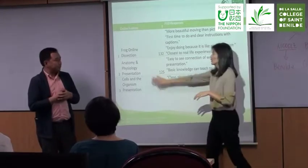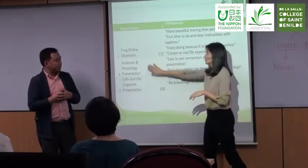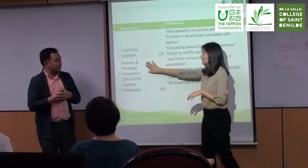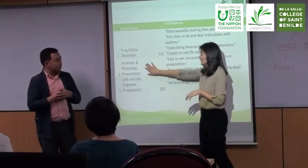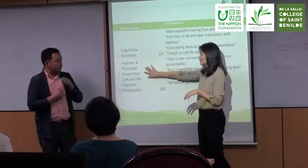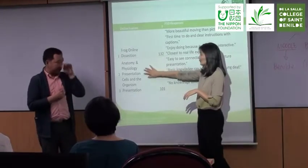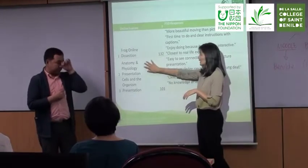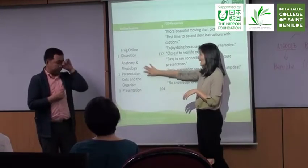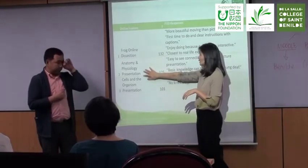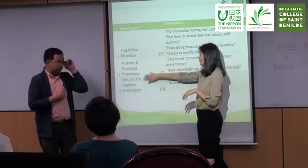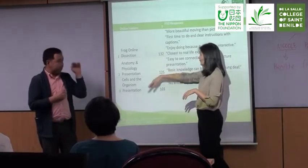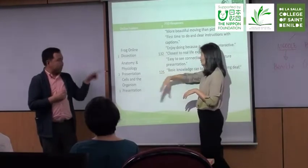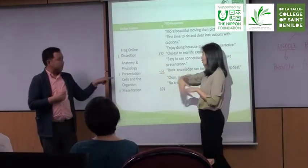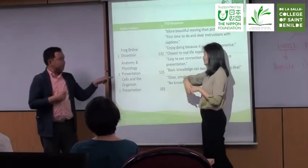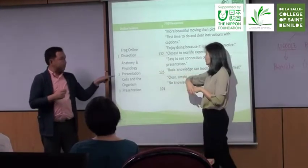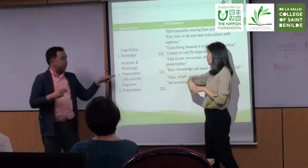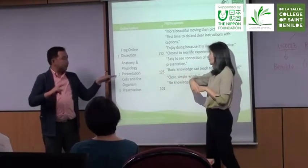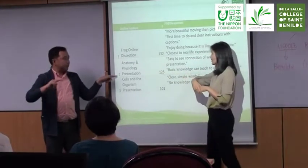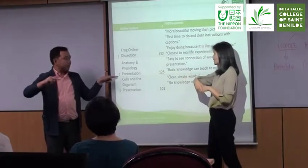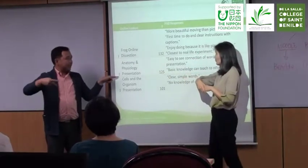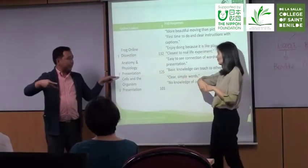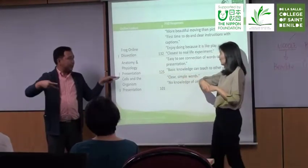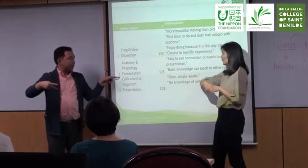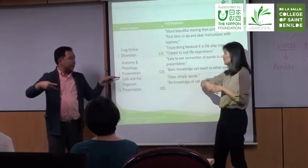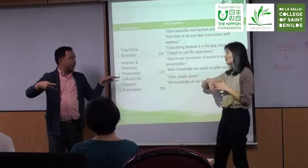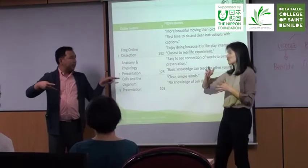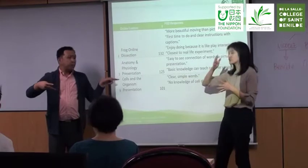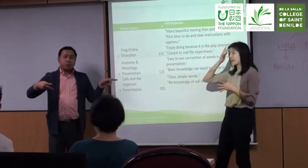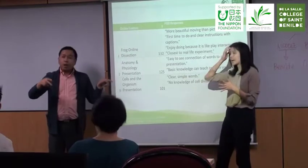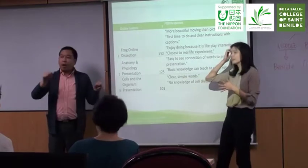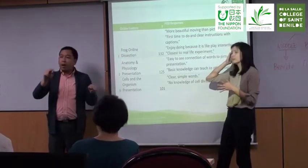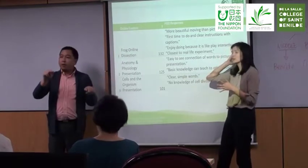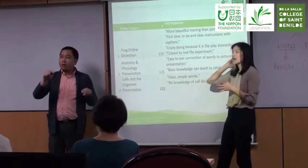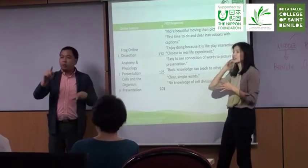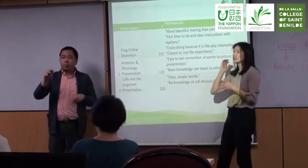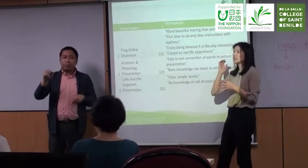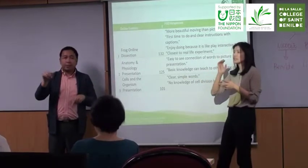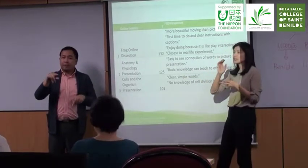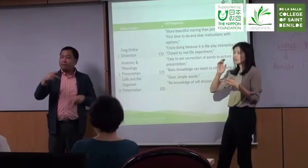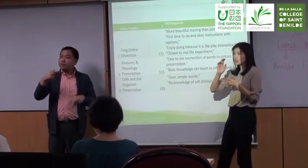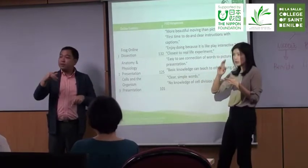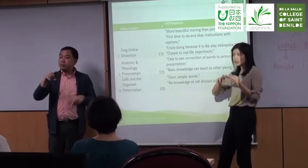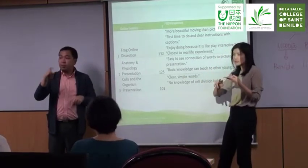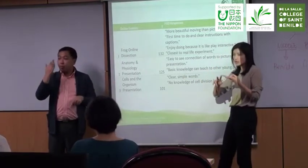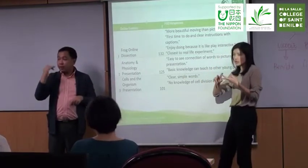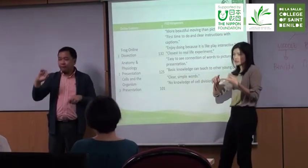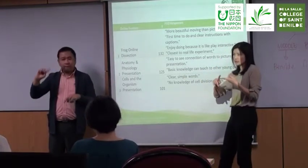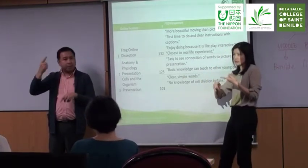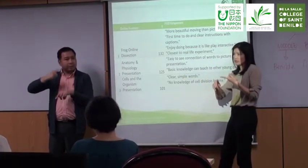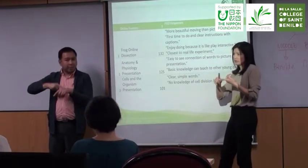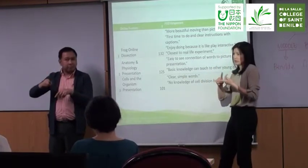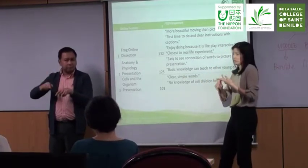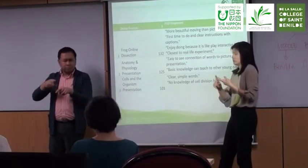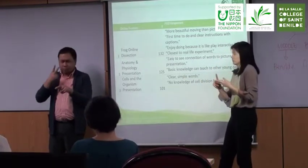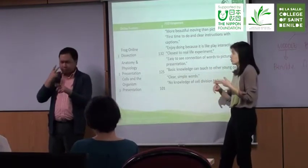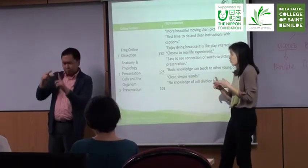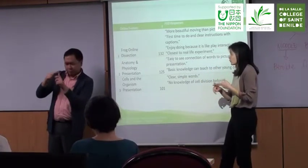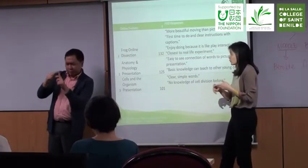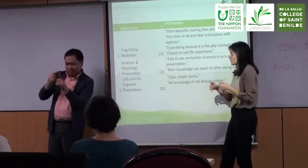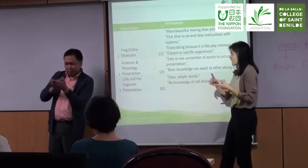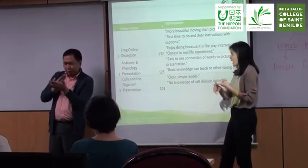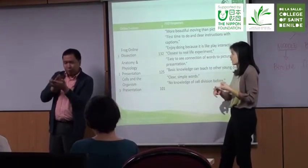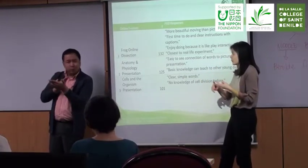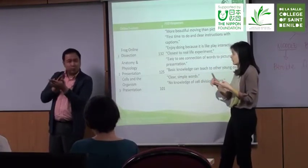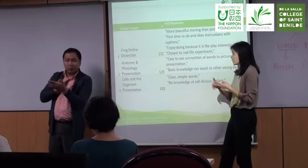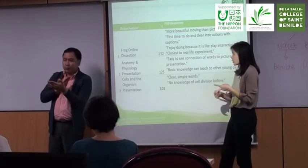Okay. So next would be anatomy and physiology because some of them, it's their first time to actually hear the words or to